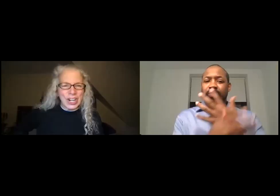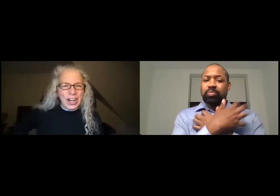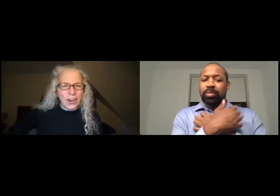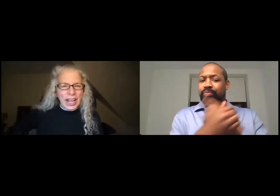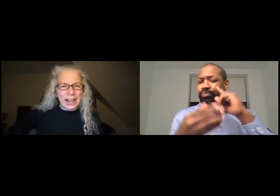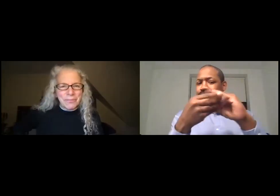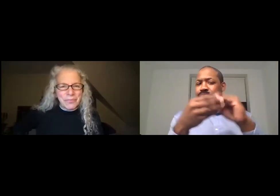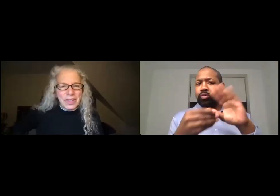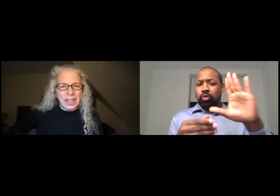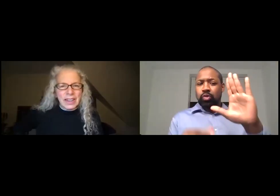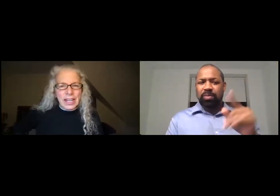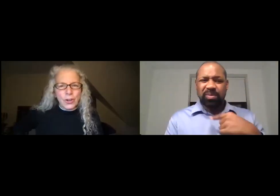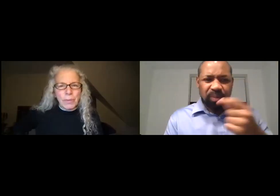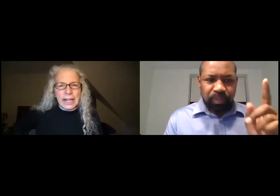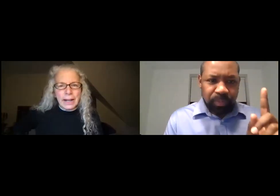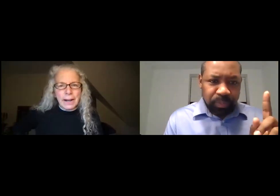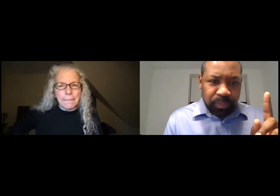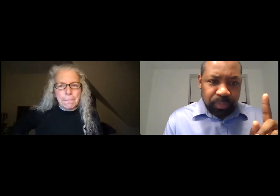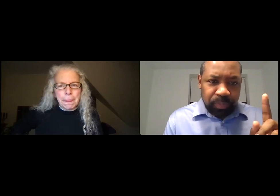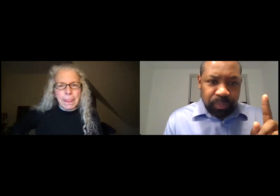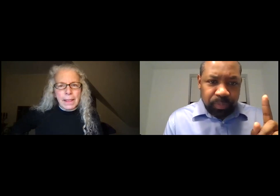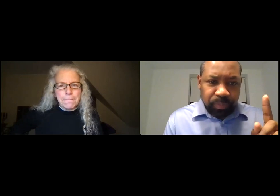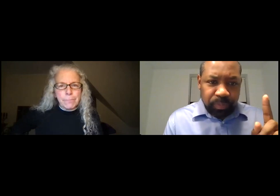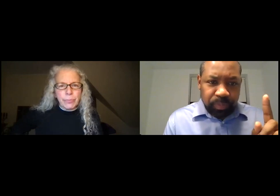much. Okay, thank you, Mike.